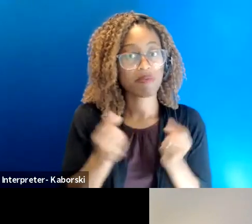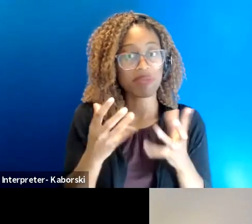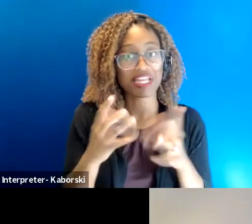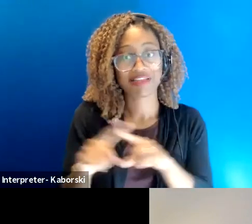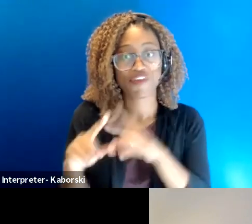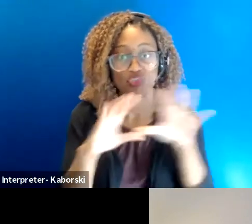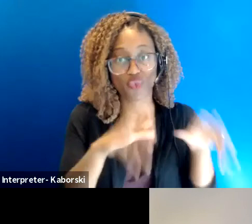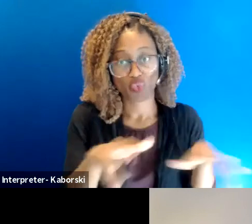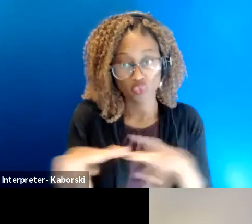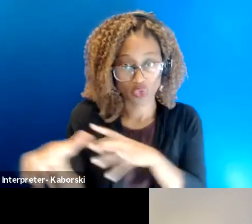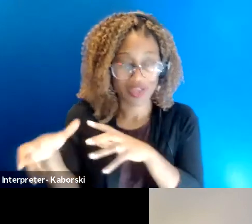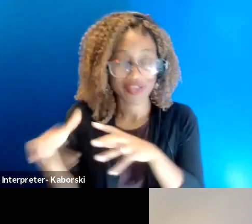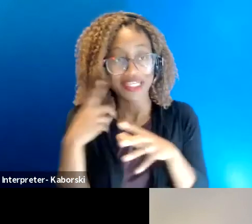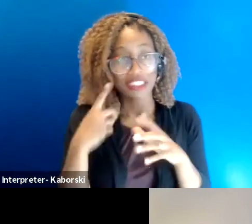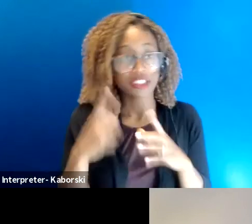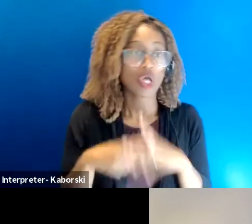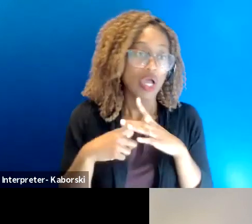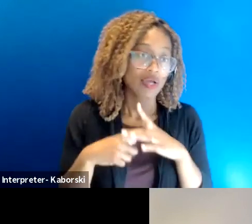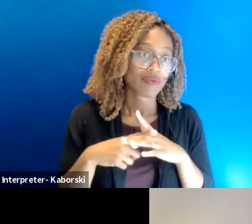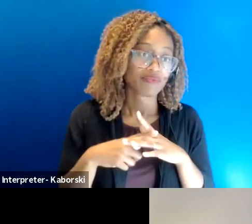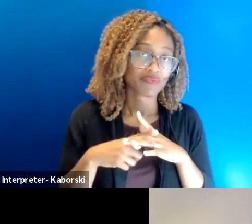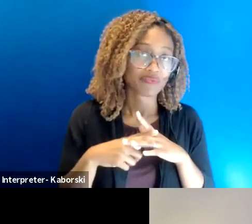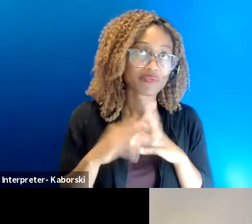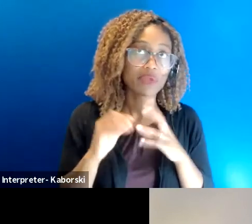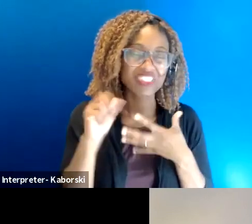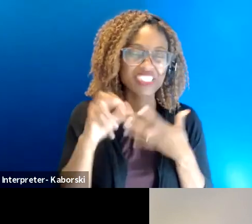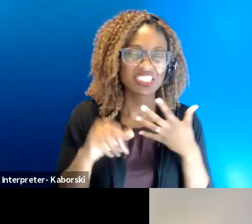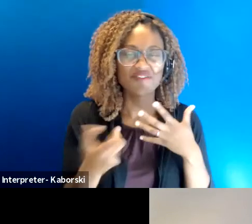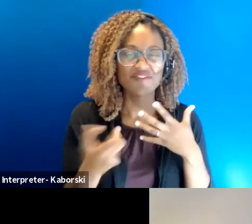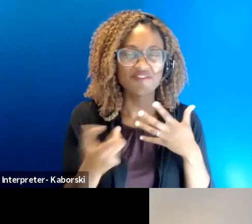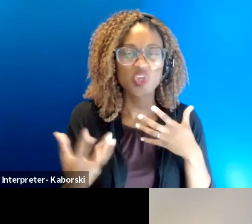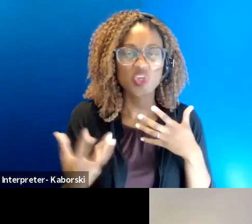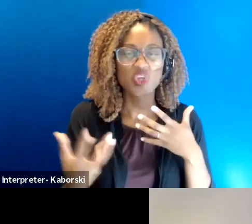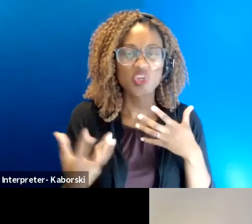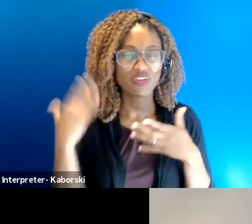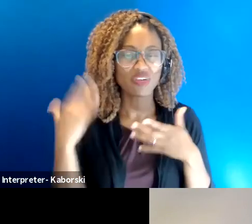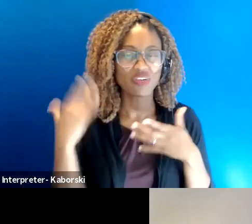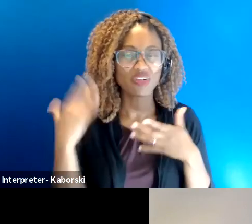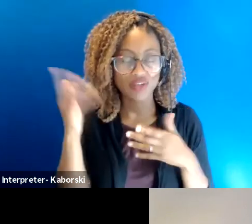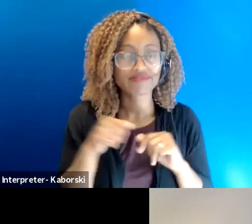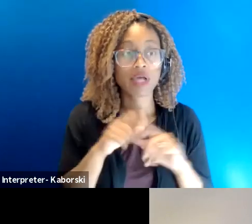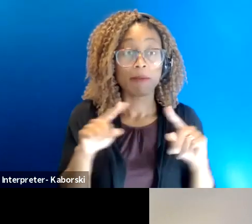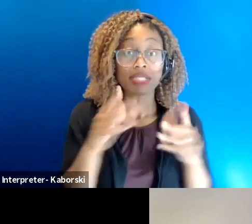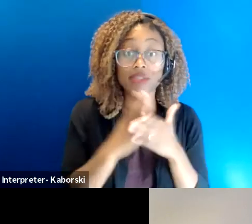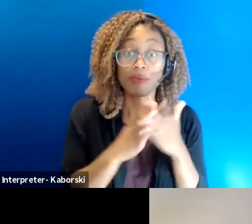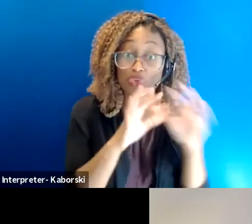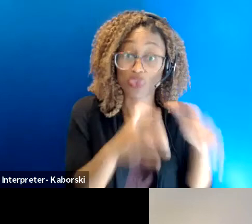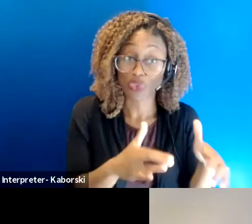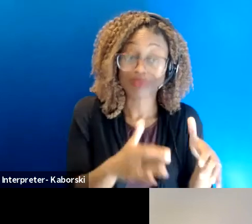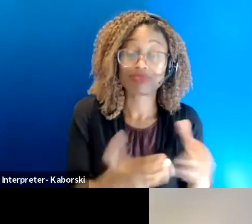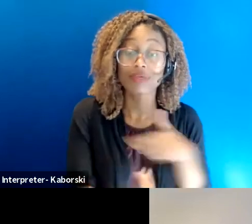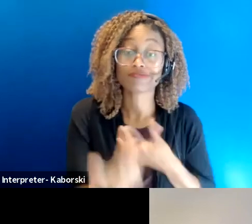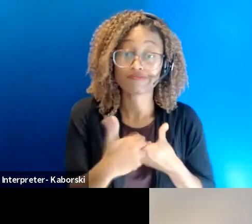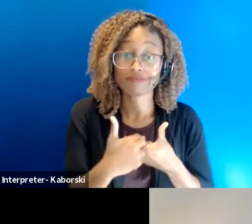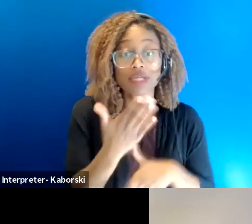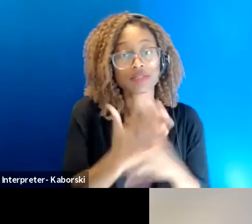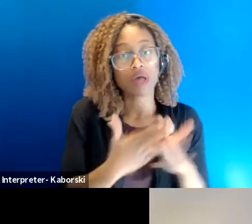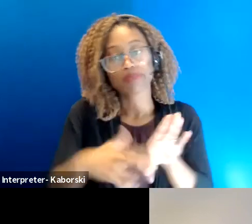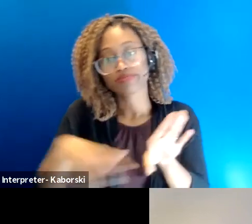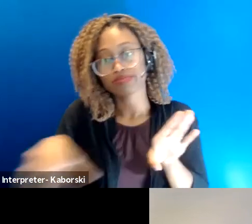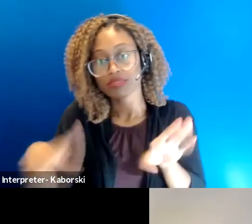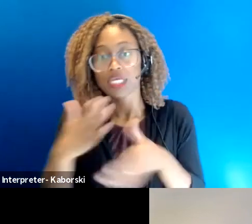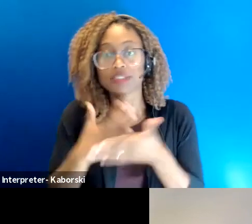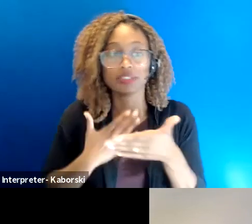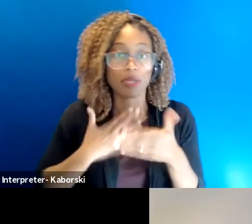of different groups. In the beginning, I was listing a couple of them, but some of the groups came on, some came off, some were